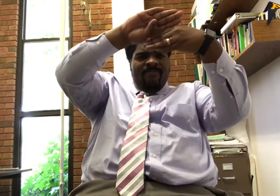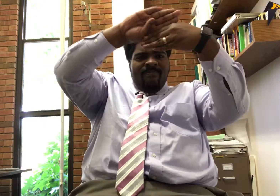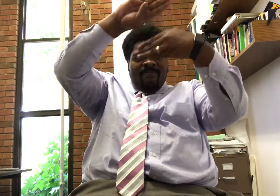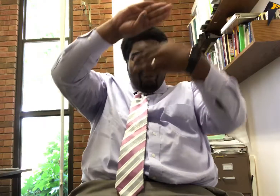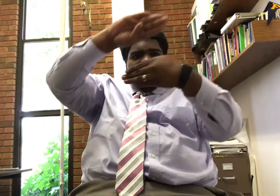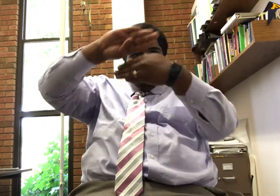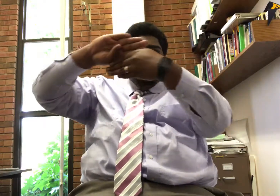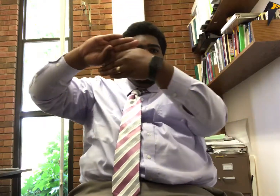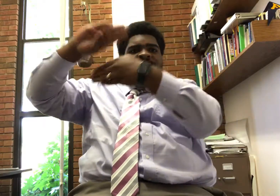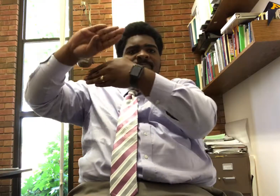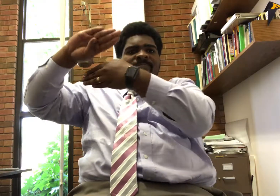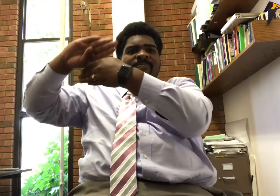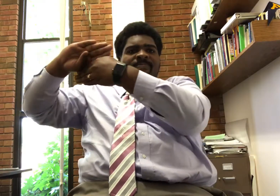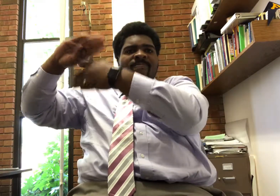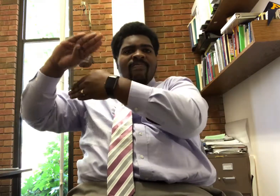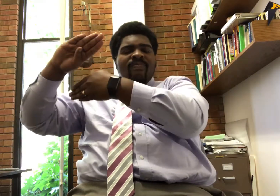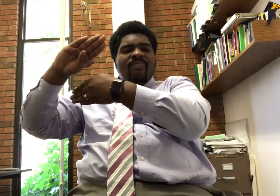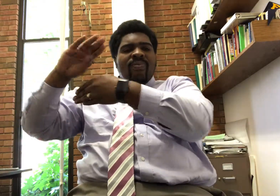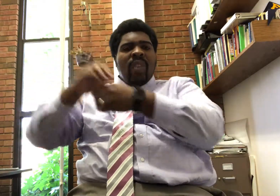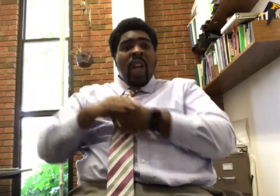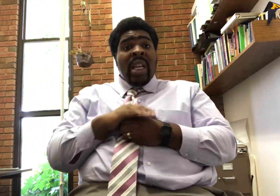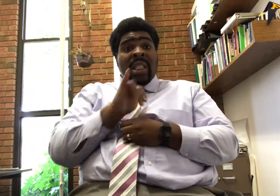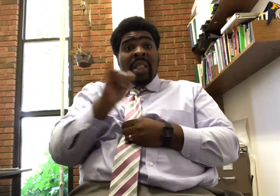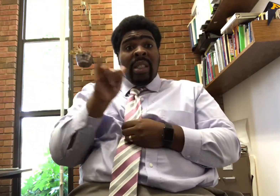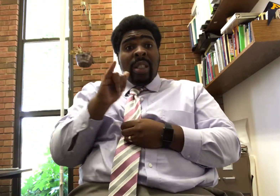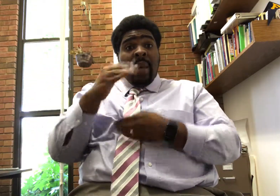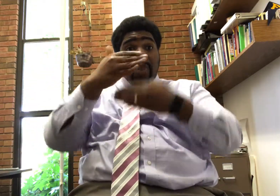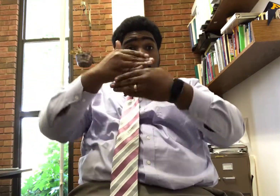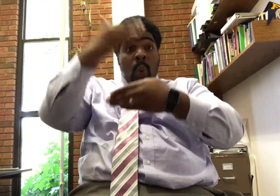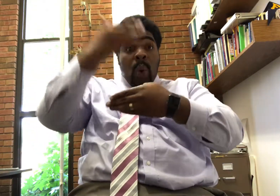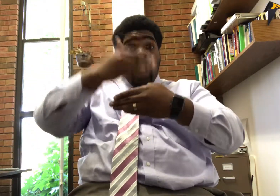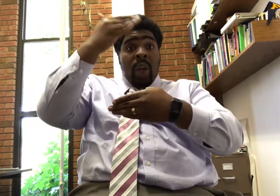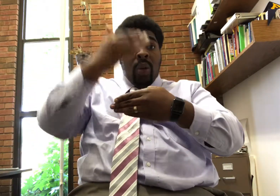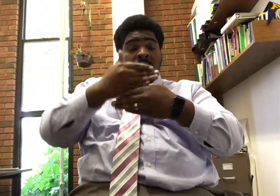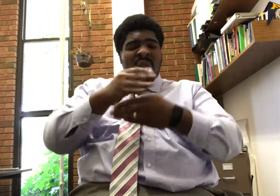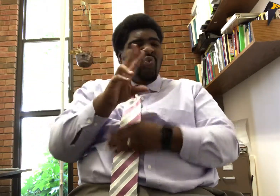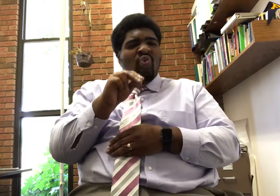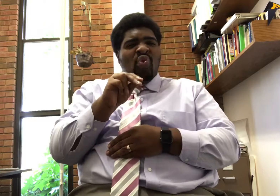They're about 2 feet wide and 5 feet high.